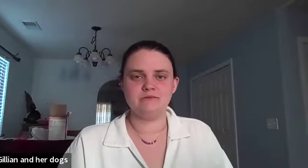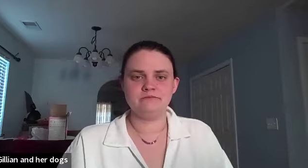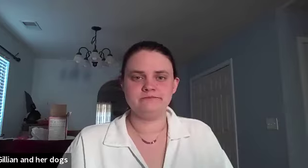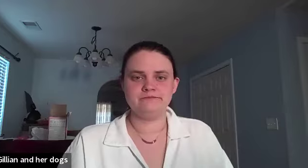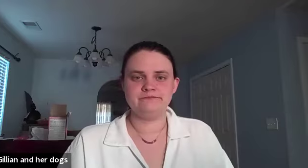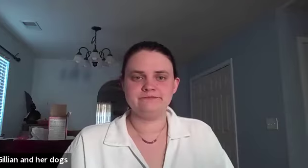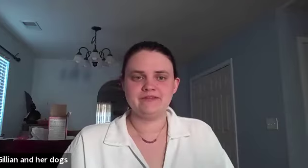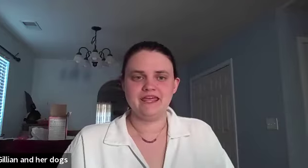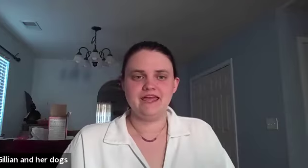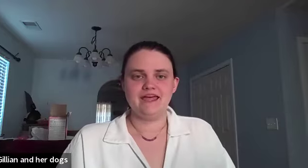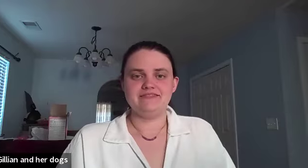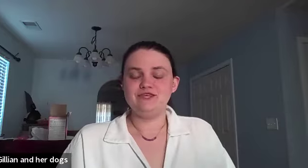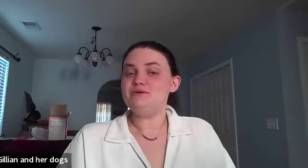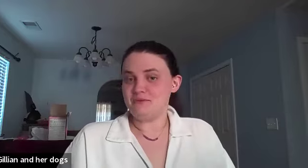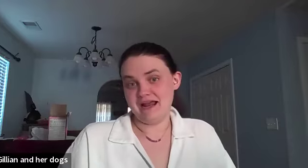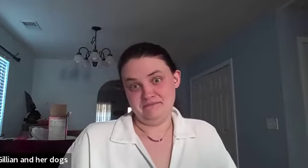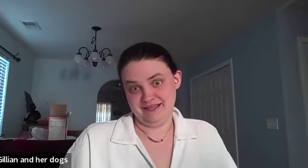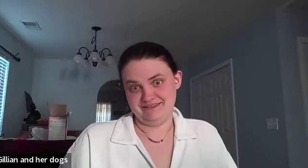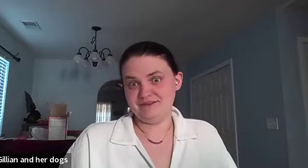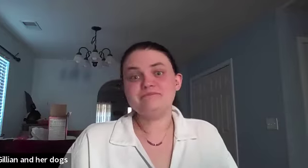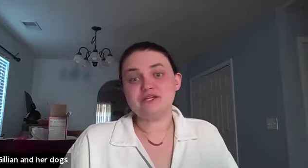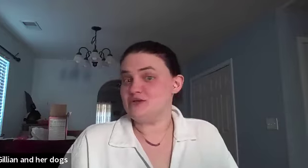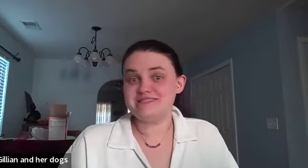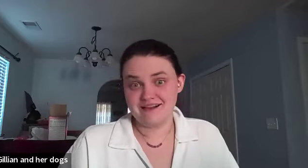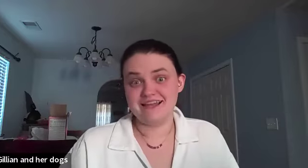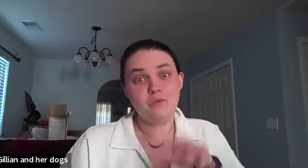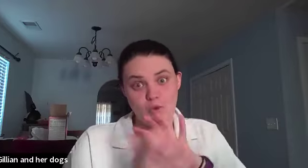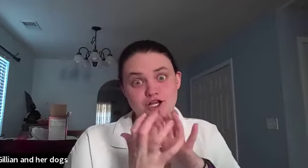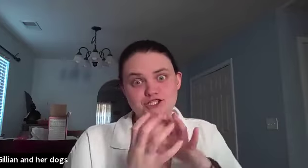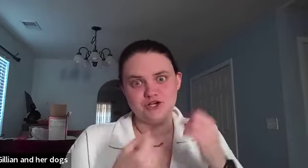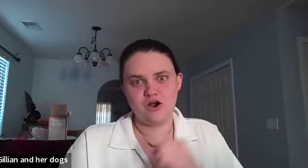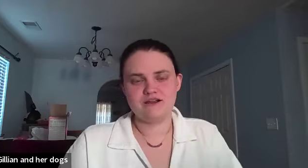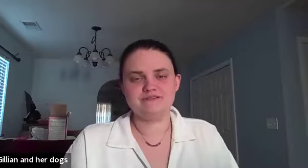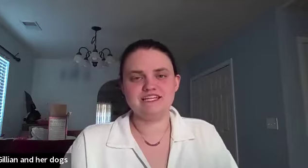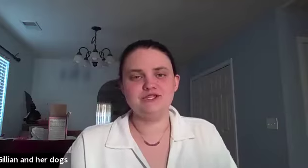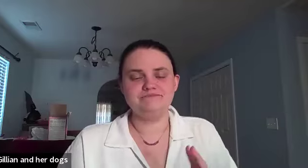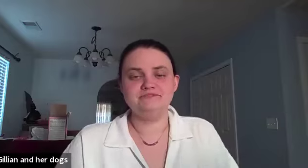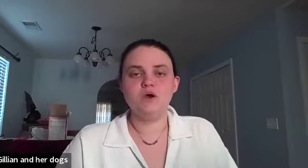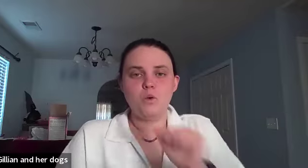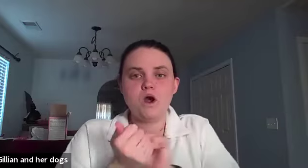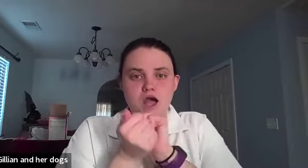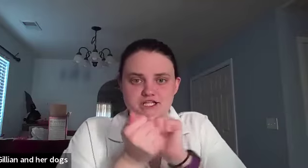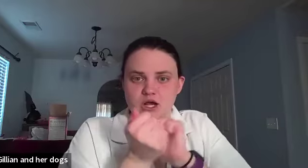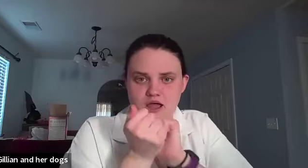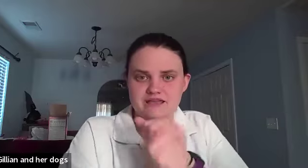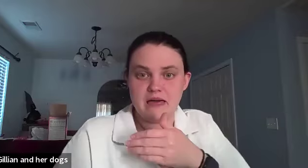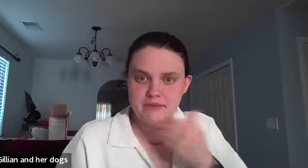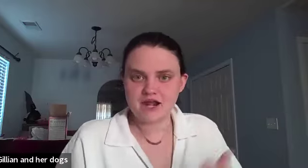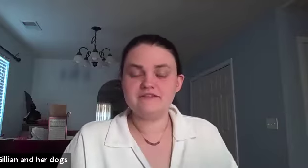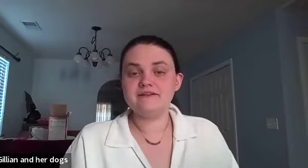like, you knew what I meant. They're like, but you signed wash your car. And I was like, wash. Okay, is that better? And they're